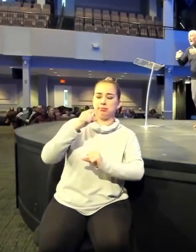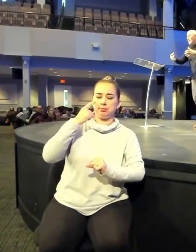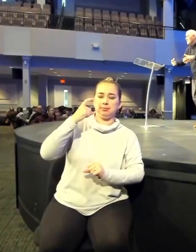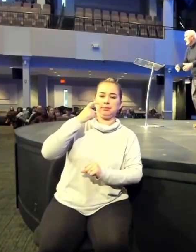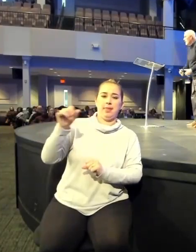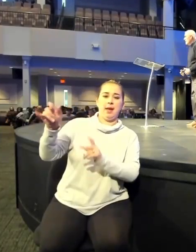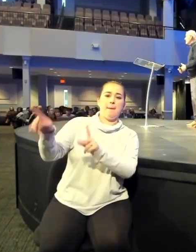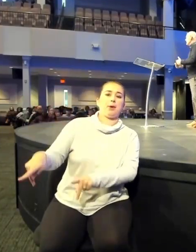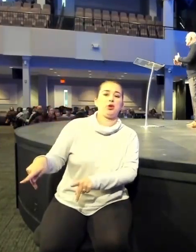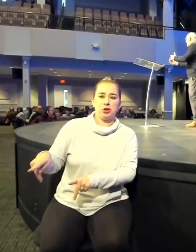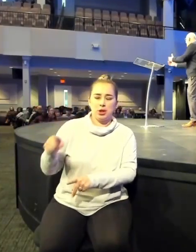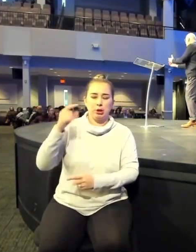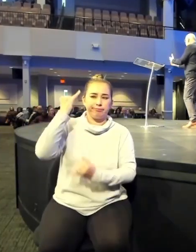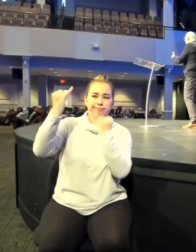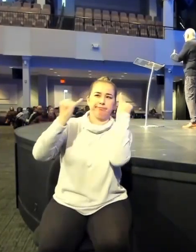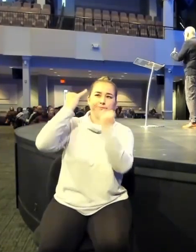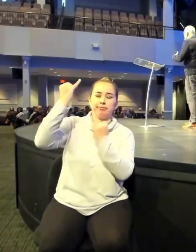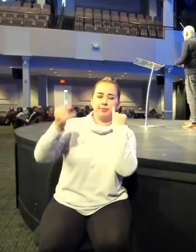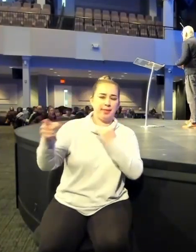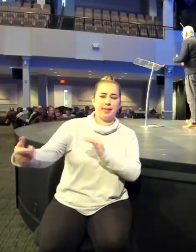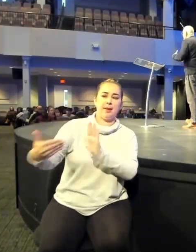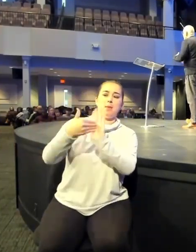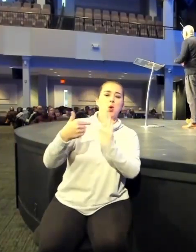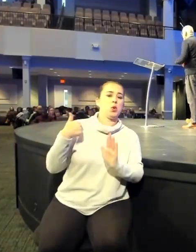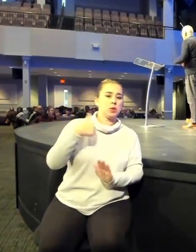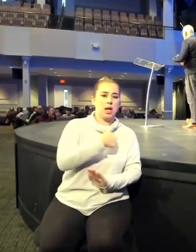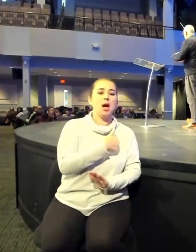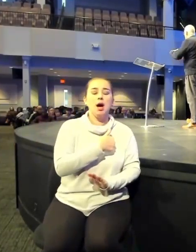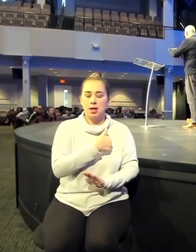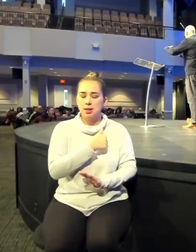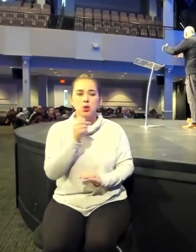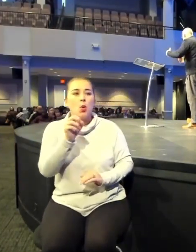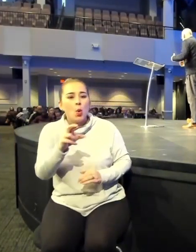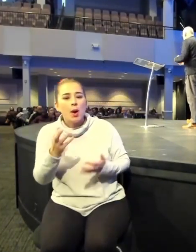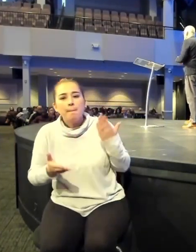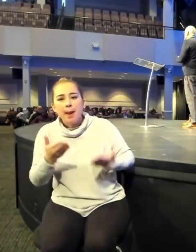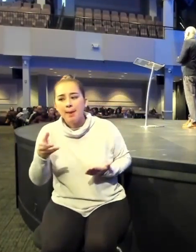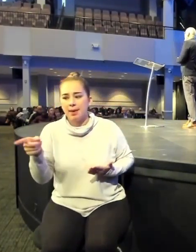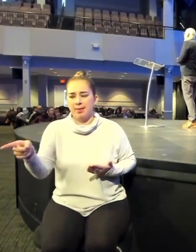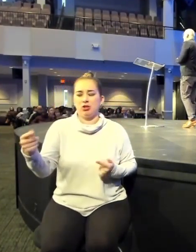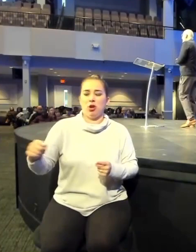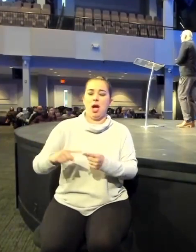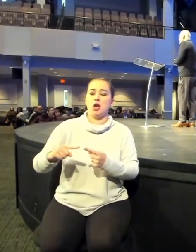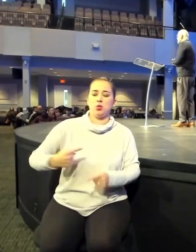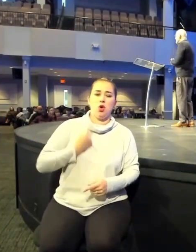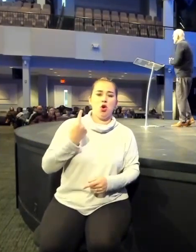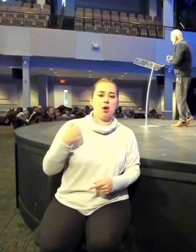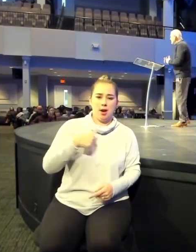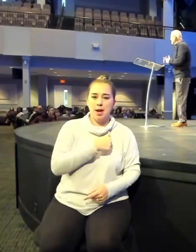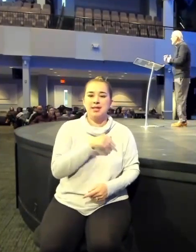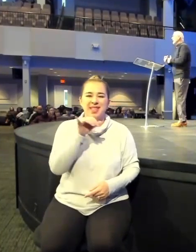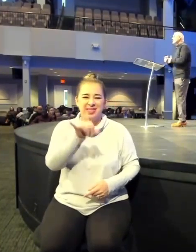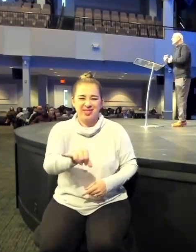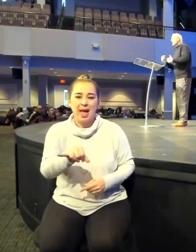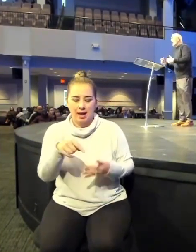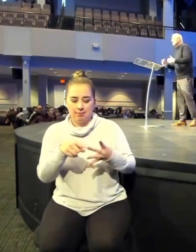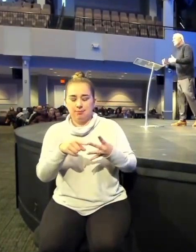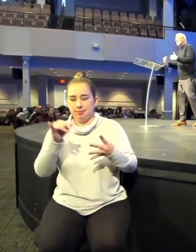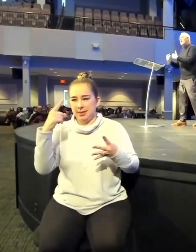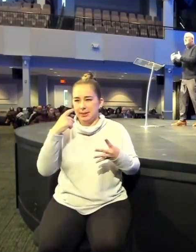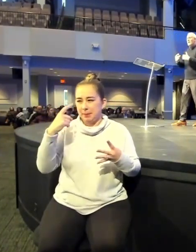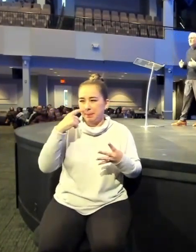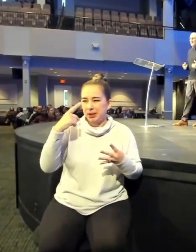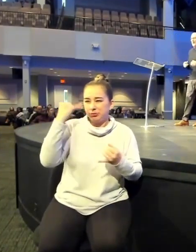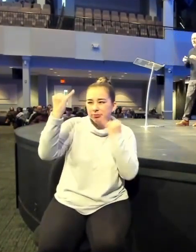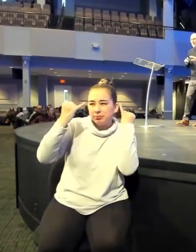and to imagine that they're somehow opposed to us in some way or trying to hurt us in some way. These are suspicious kinds of thoughts